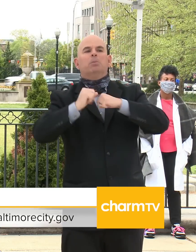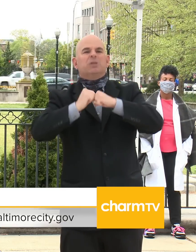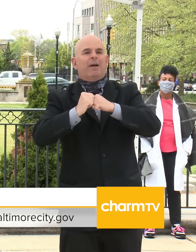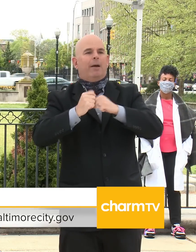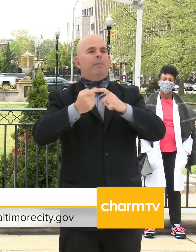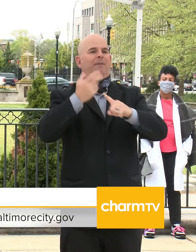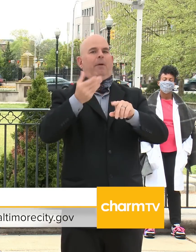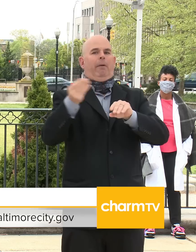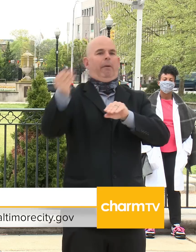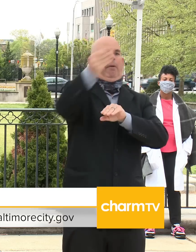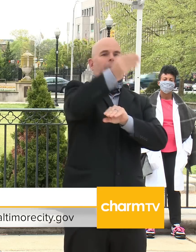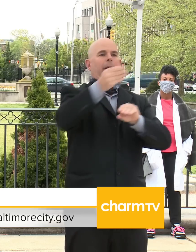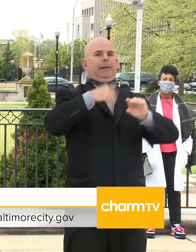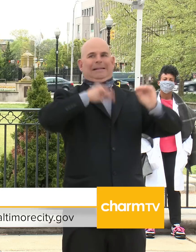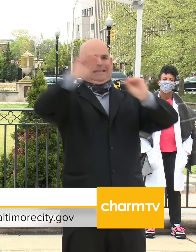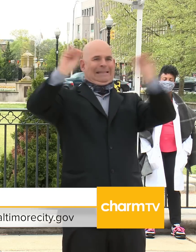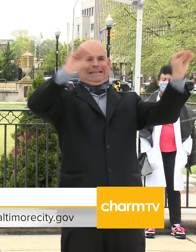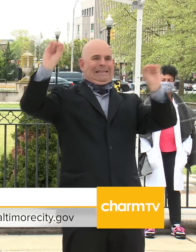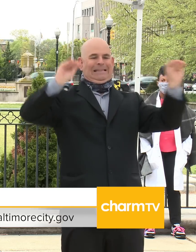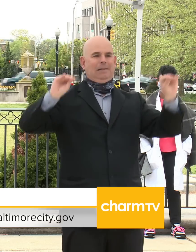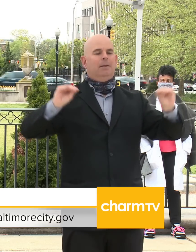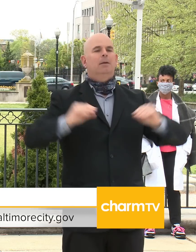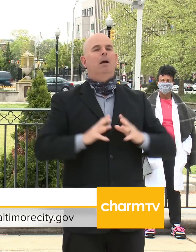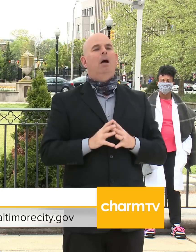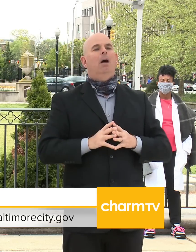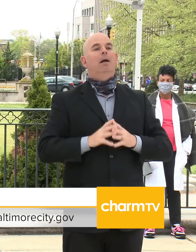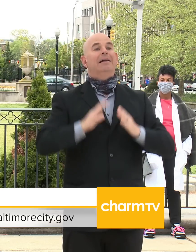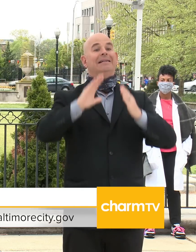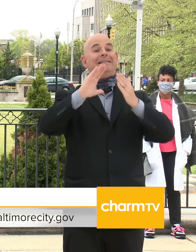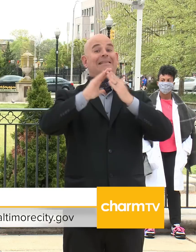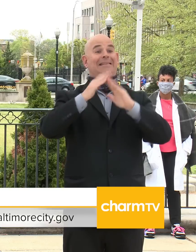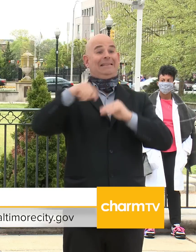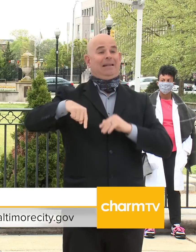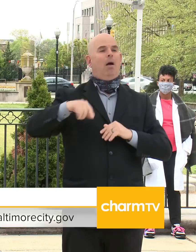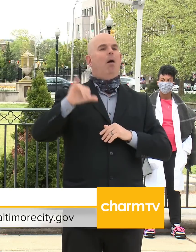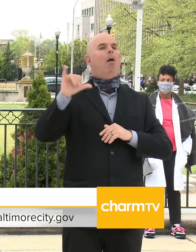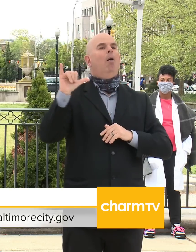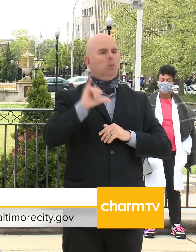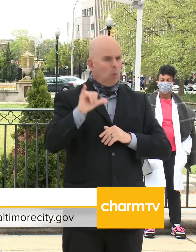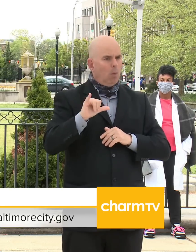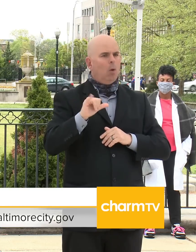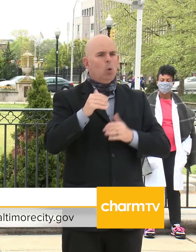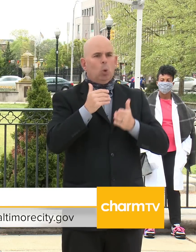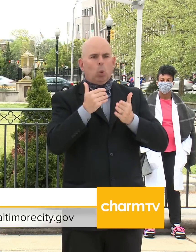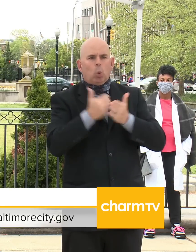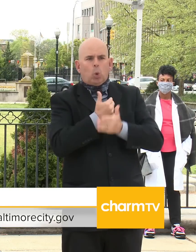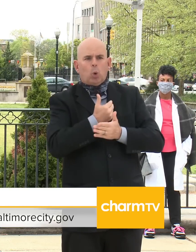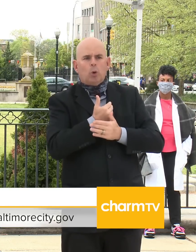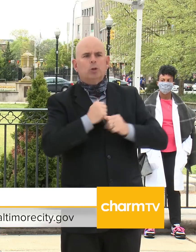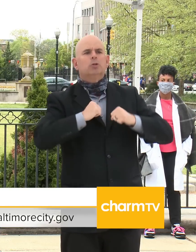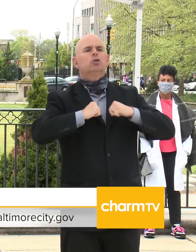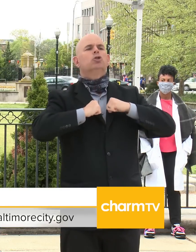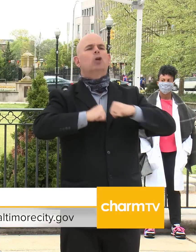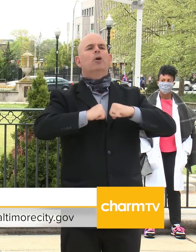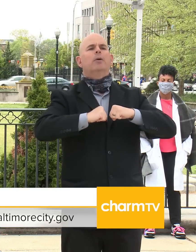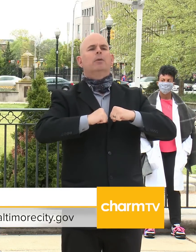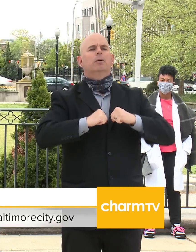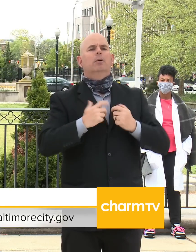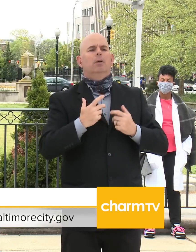virus. The city also created another shelter environment and moved